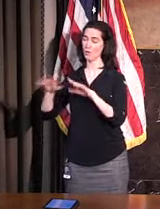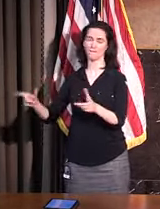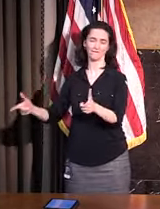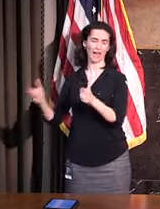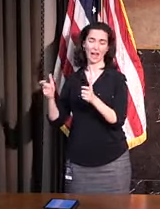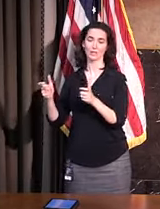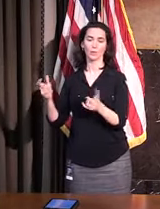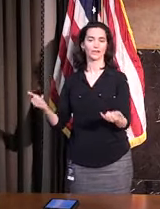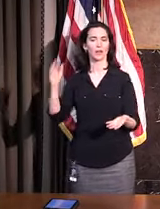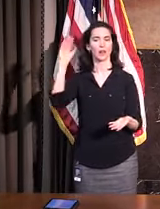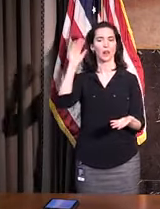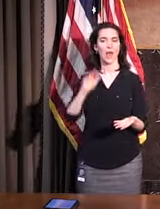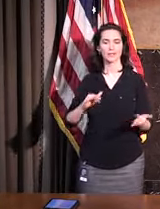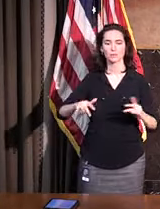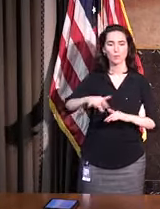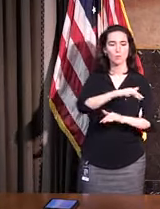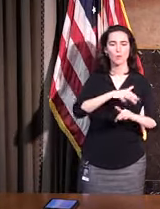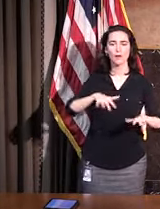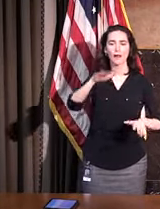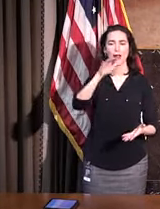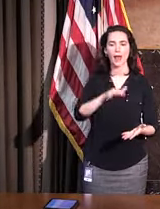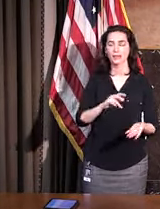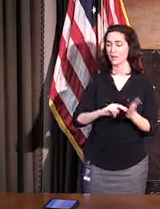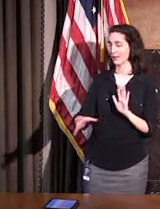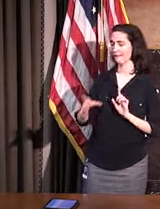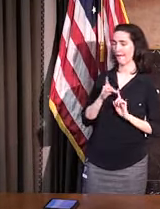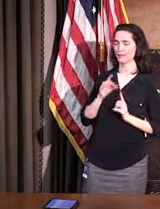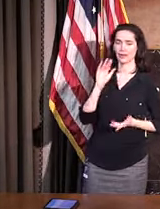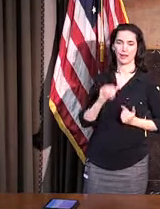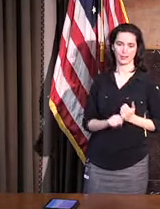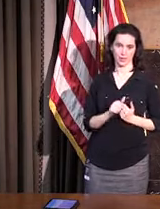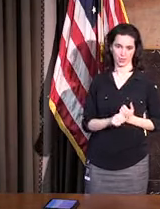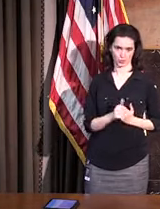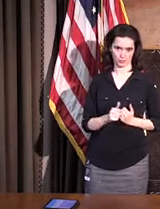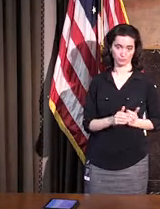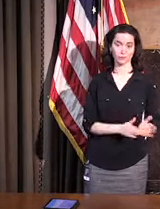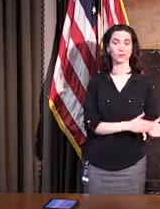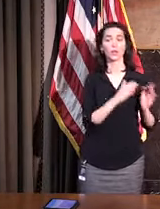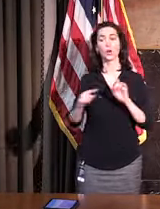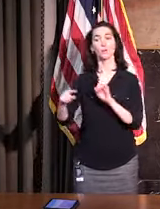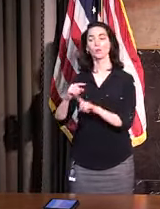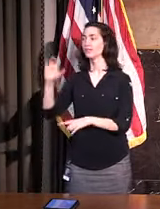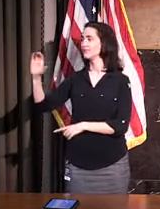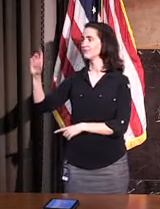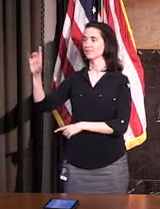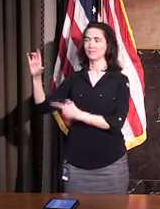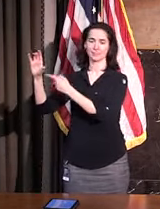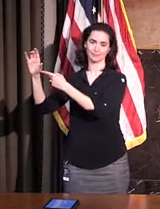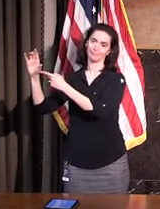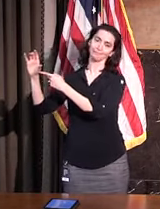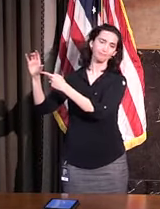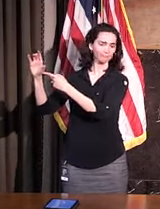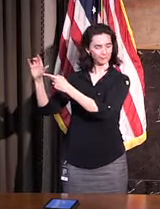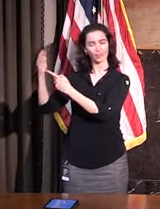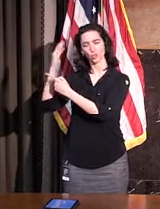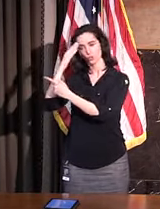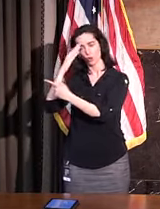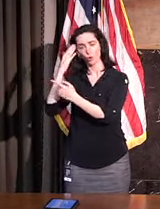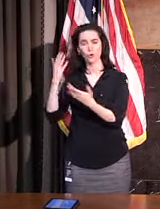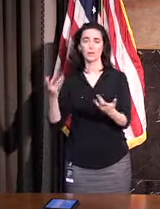months ago. The CDC also is cognizant that, you know, it's important for people to get some semblance of normalcy